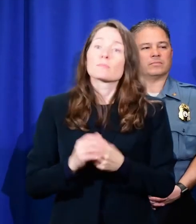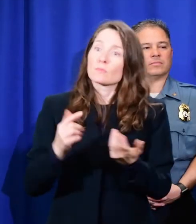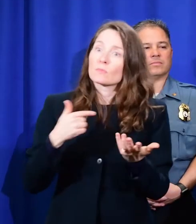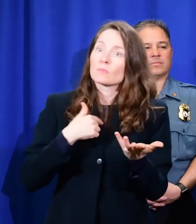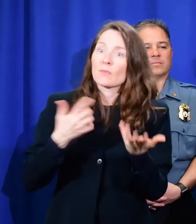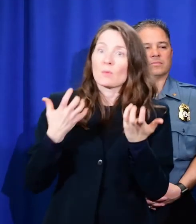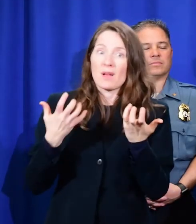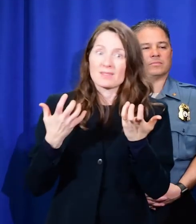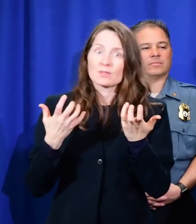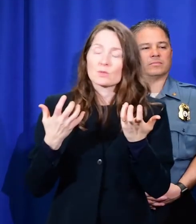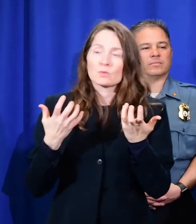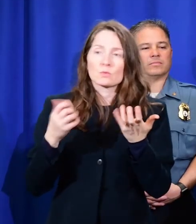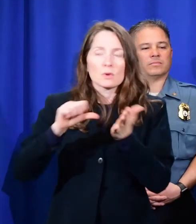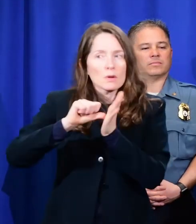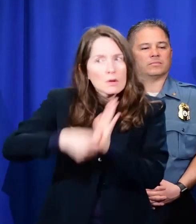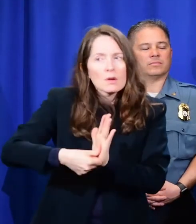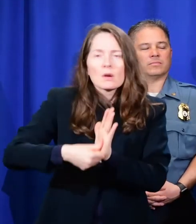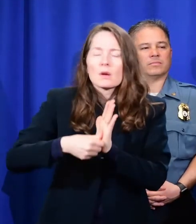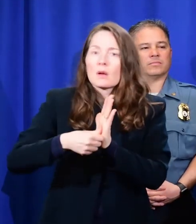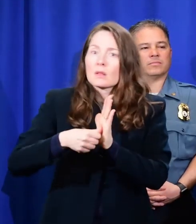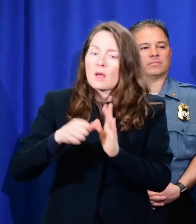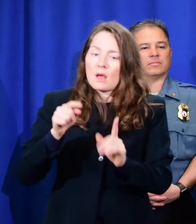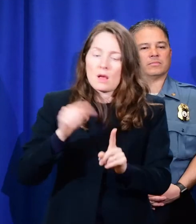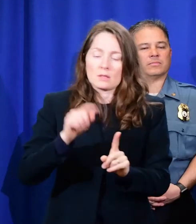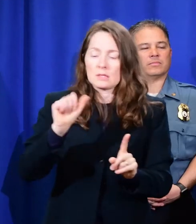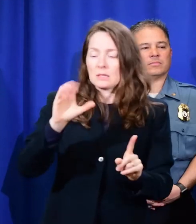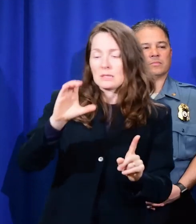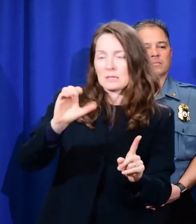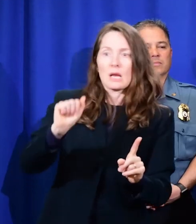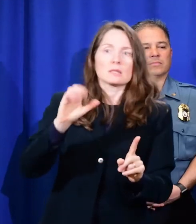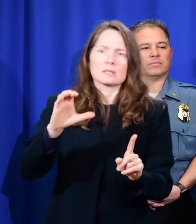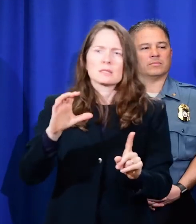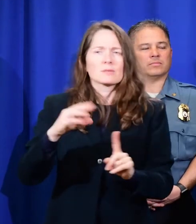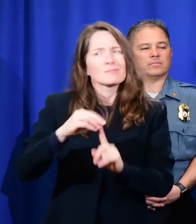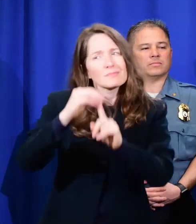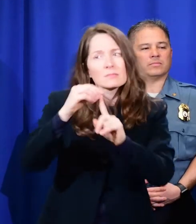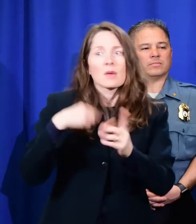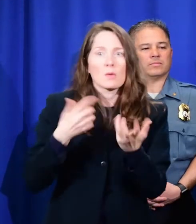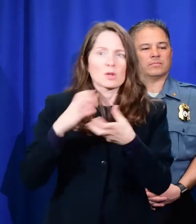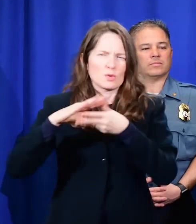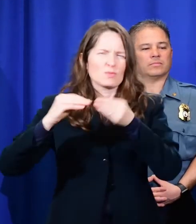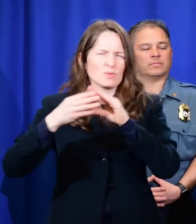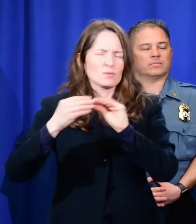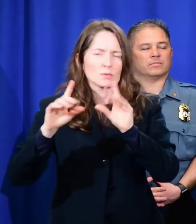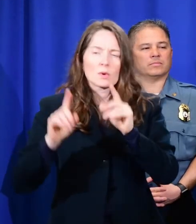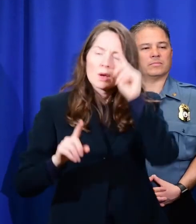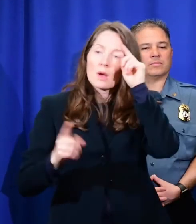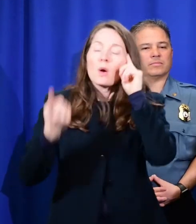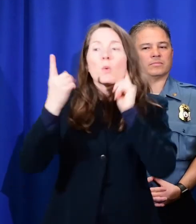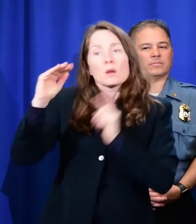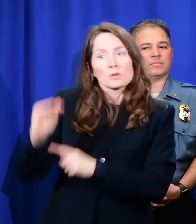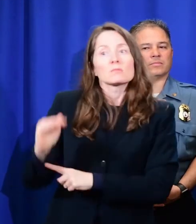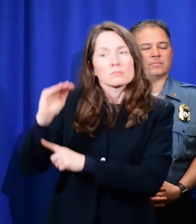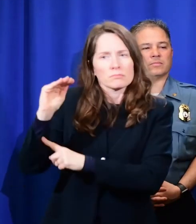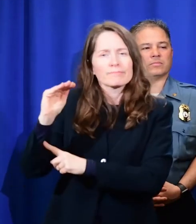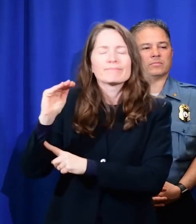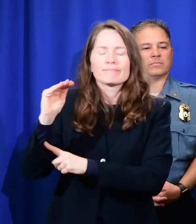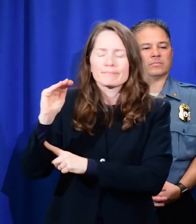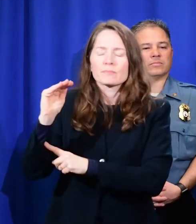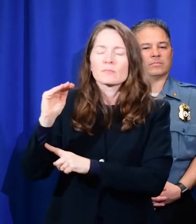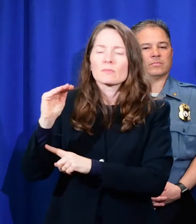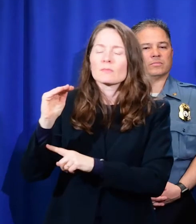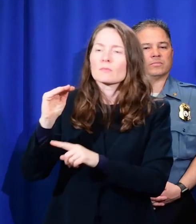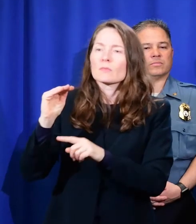the victims and families of child abuse. We prosecuted a case involving a child who had been abused by someone in a position of